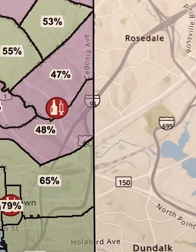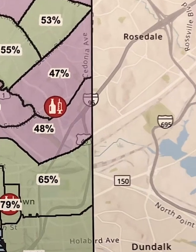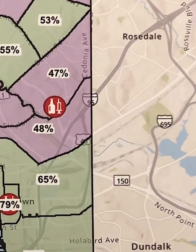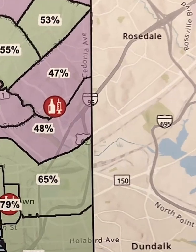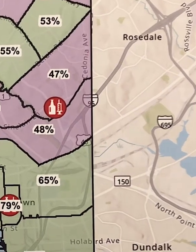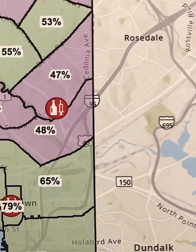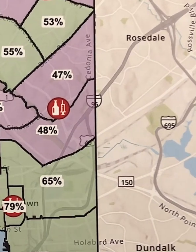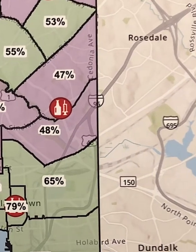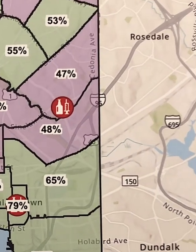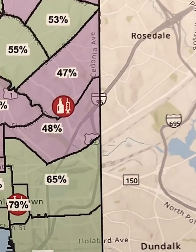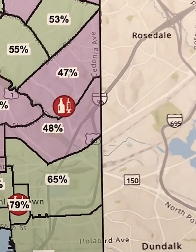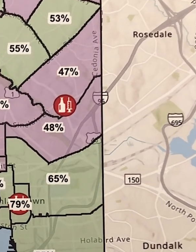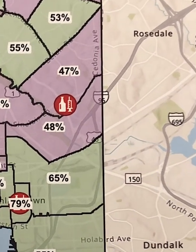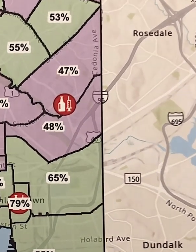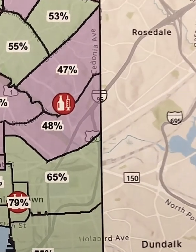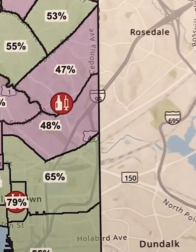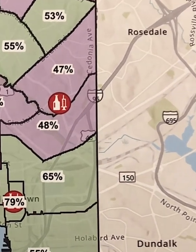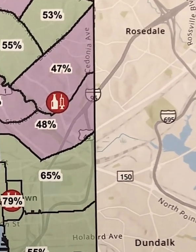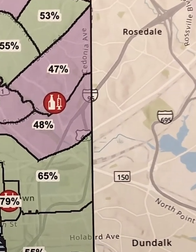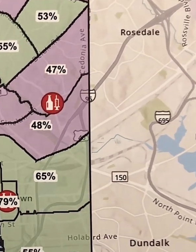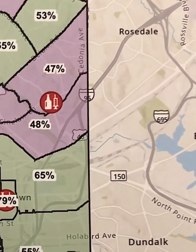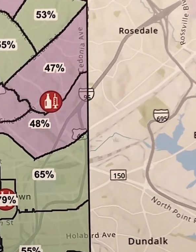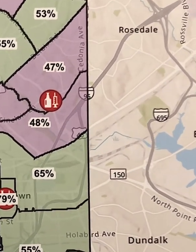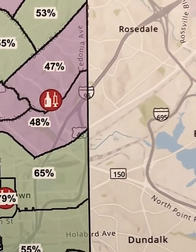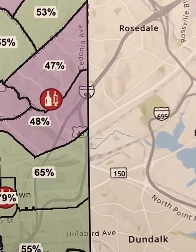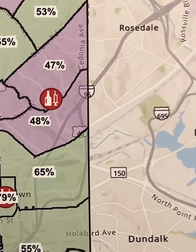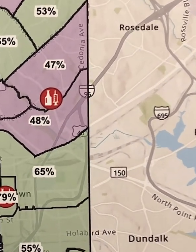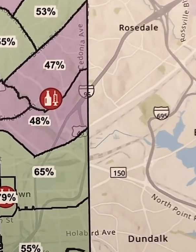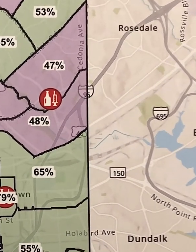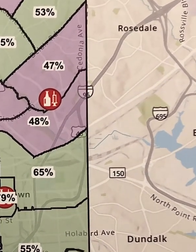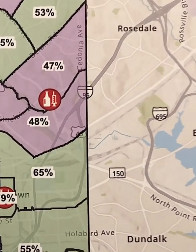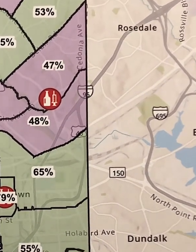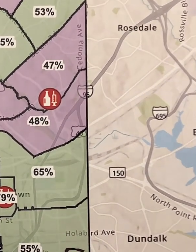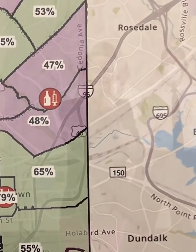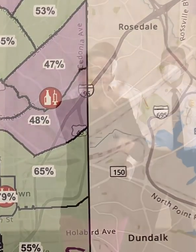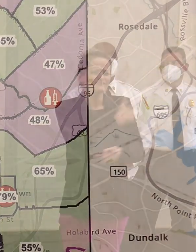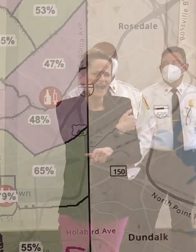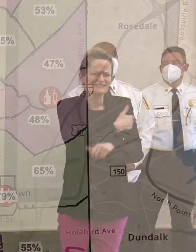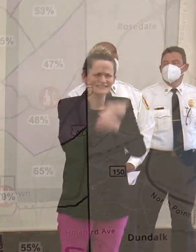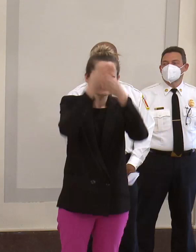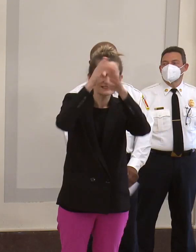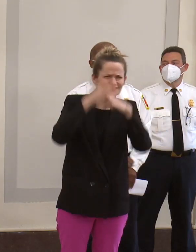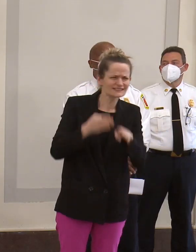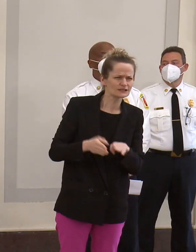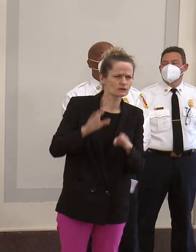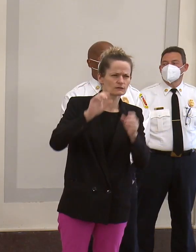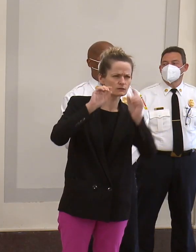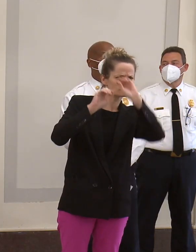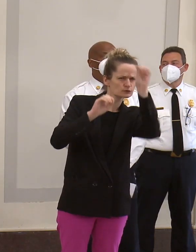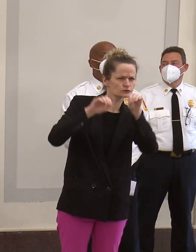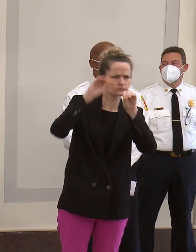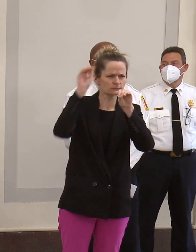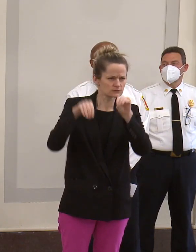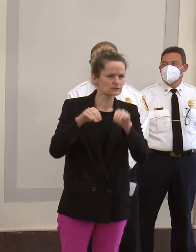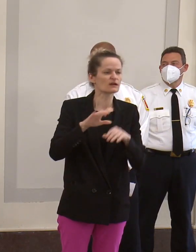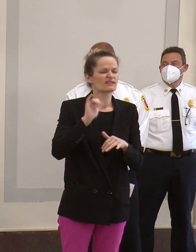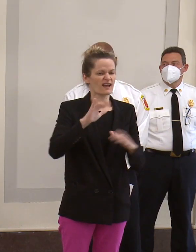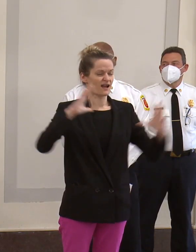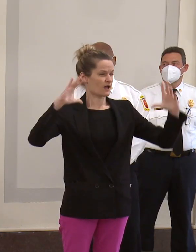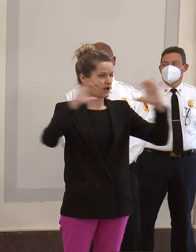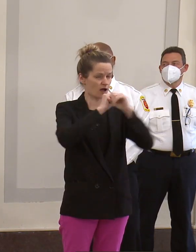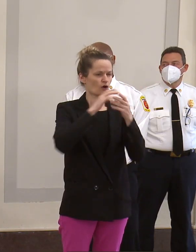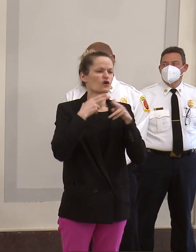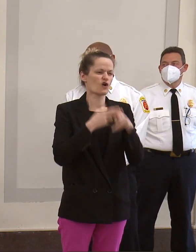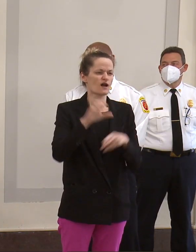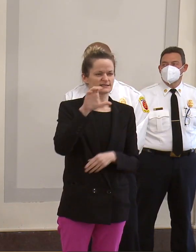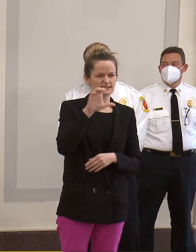by community statistical area, or CSAs as we call them. Members of the public can access the new dashboard by